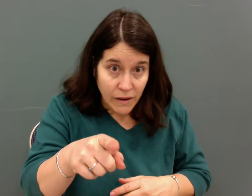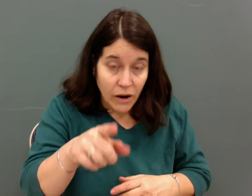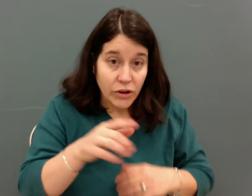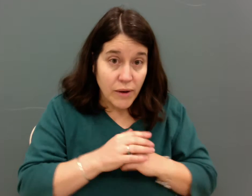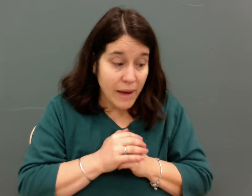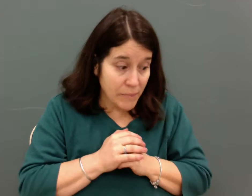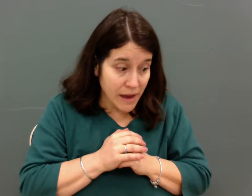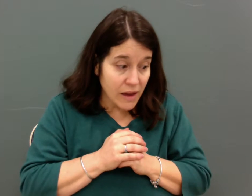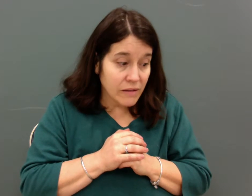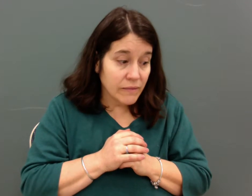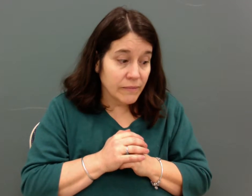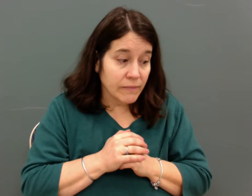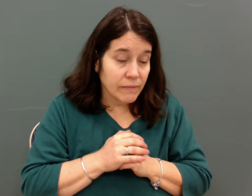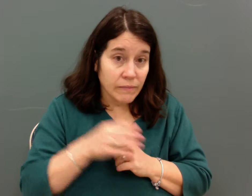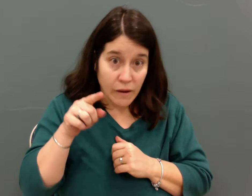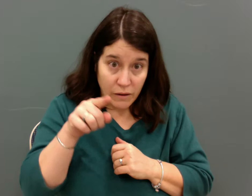Are you happy?